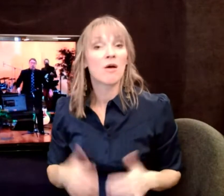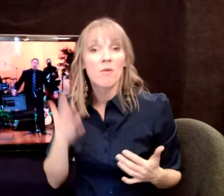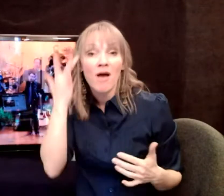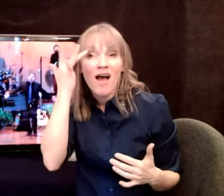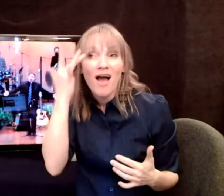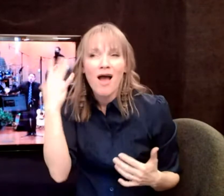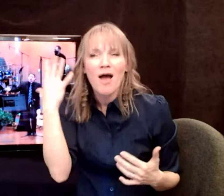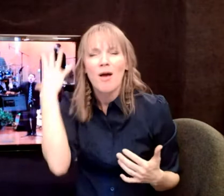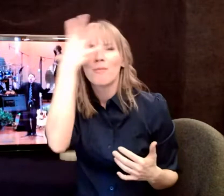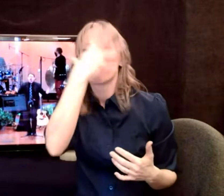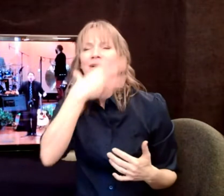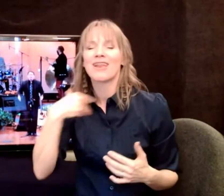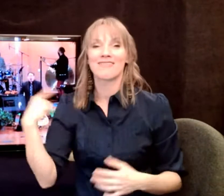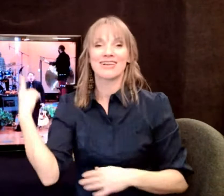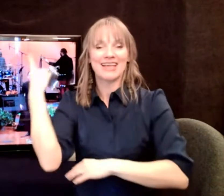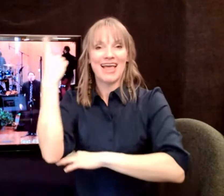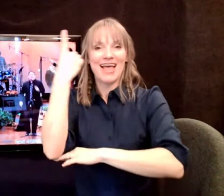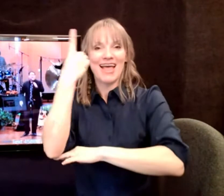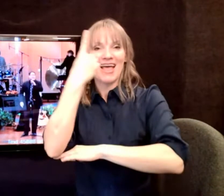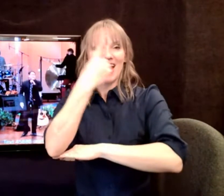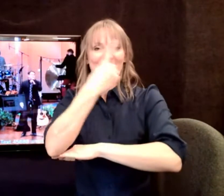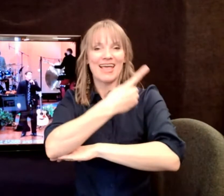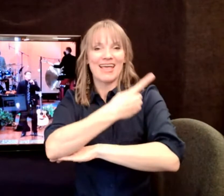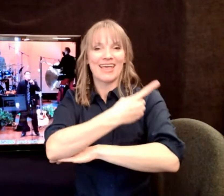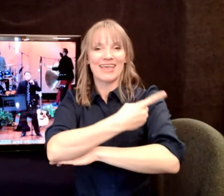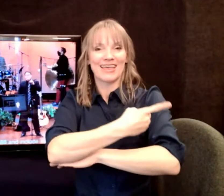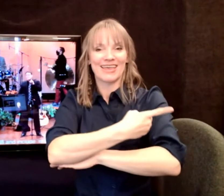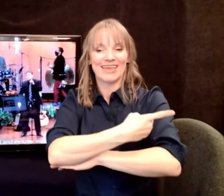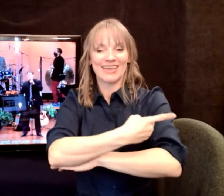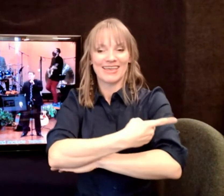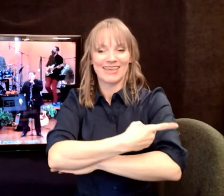It's a beautiful day.